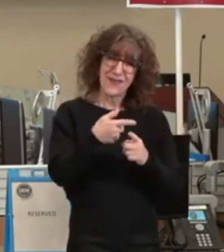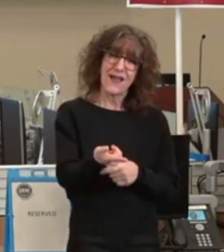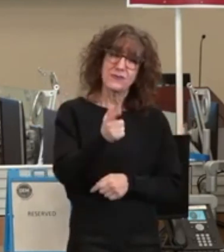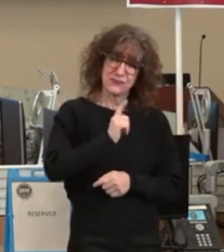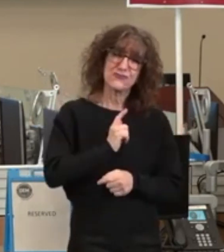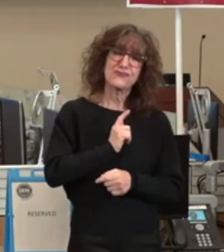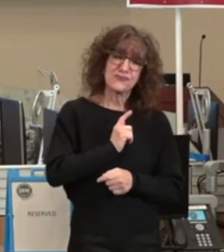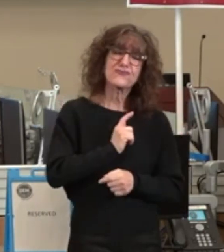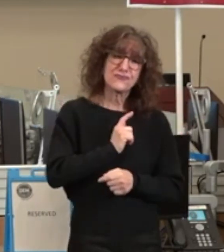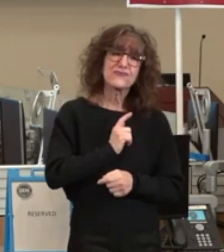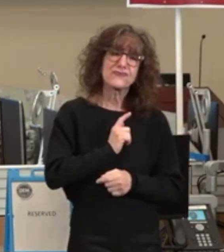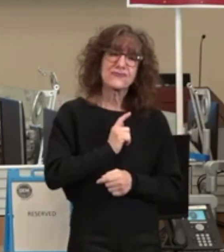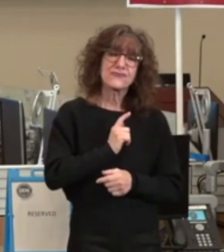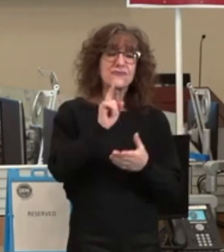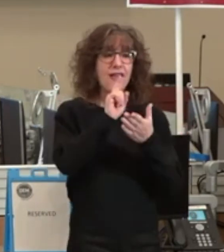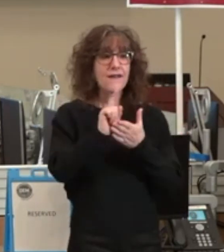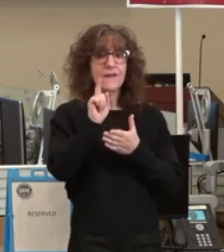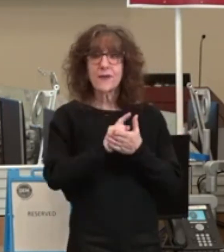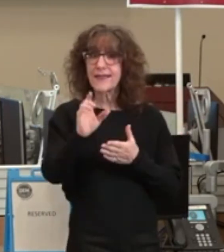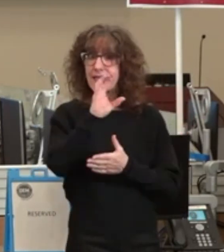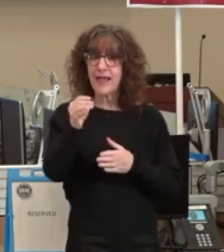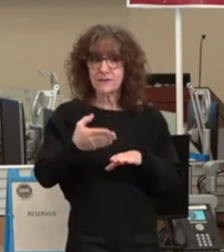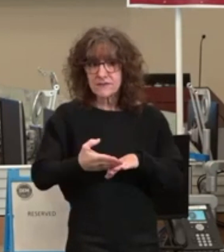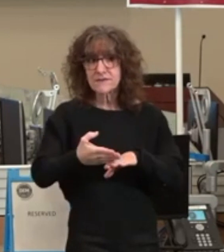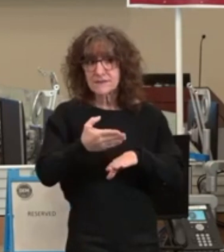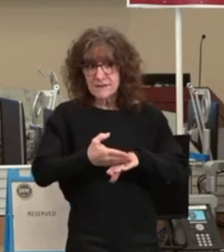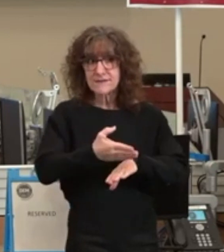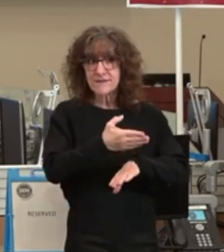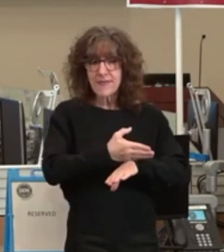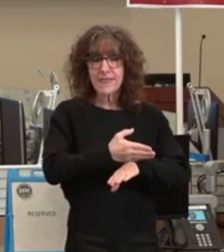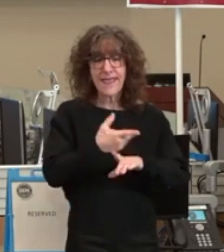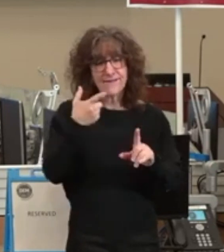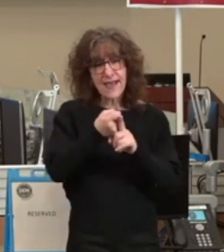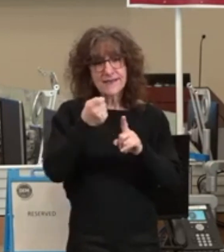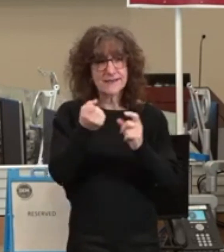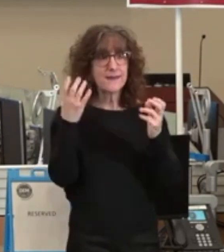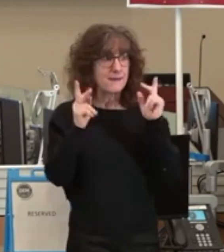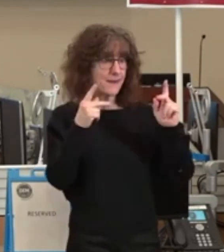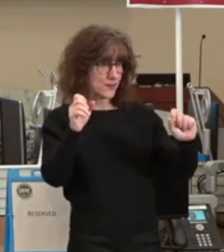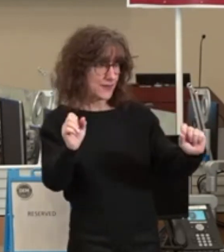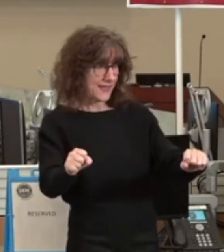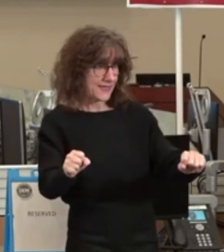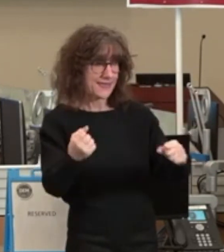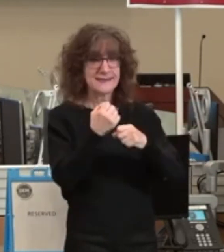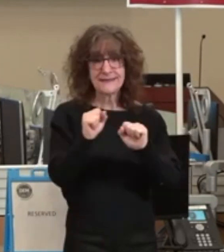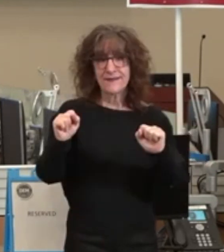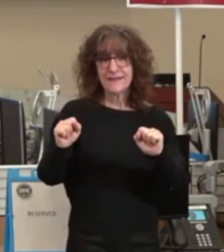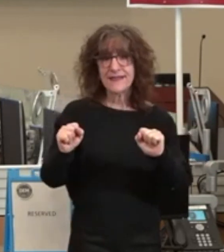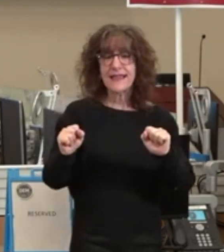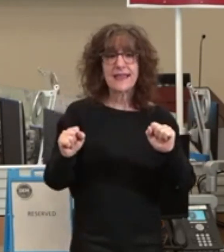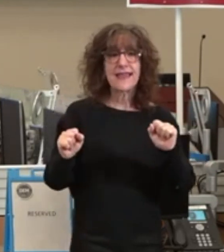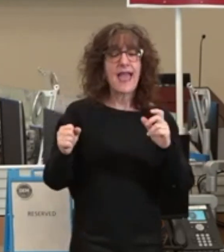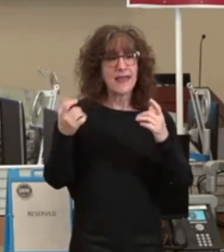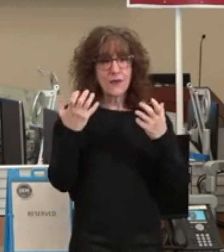turn. Each week, the county makes progress in vaccinating as many people as we can, safely and through a